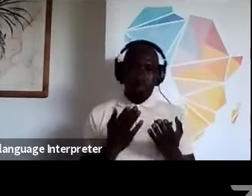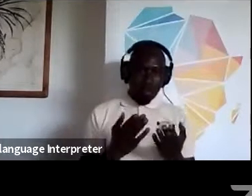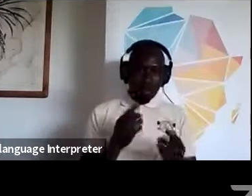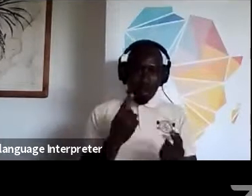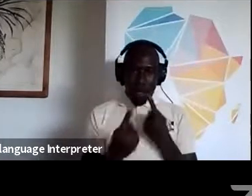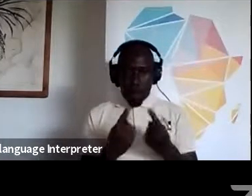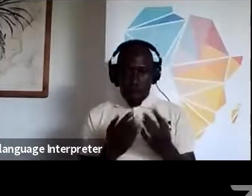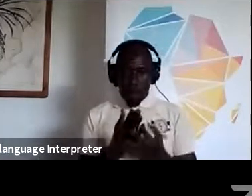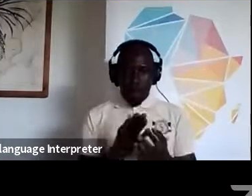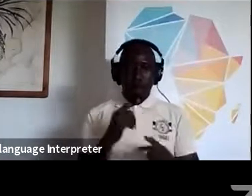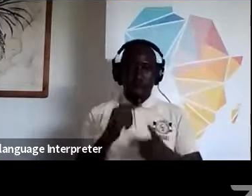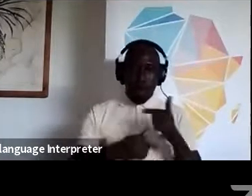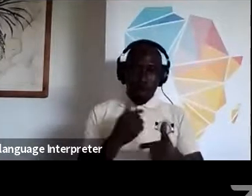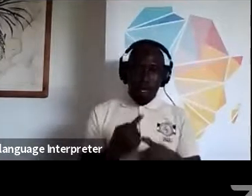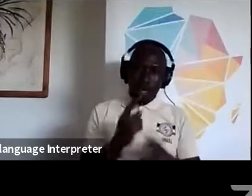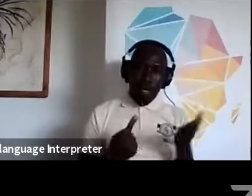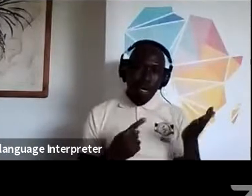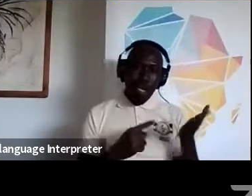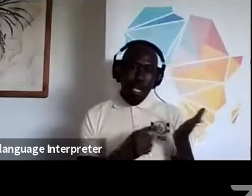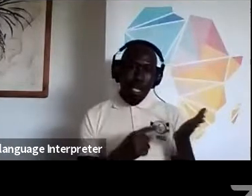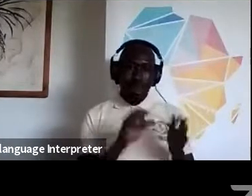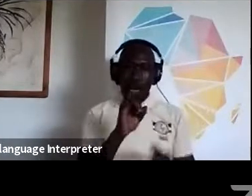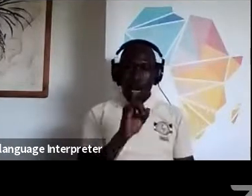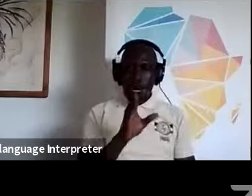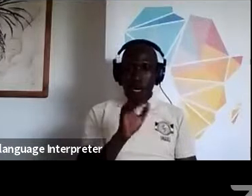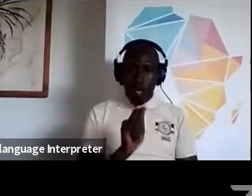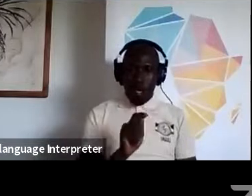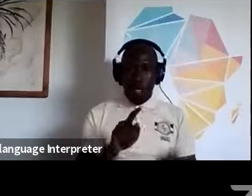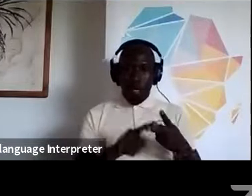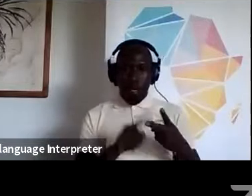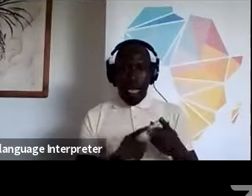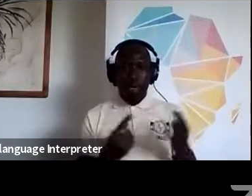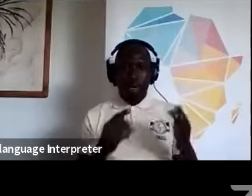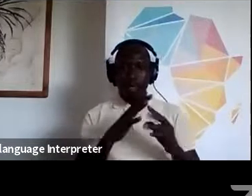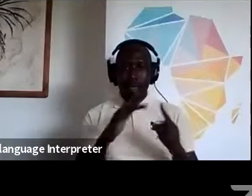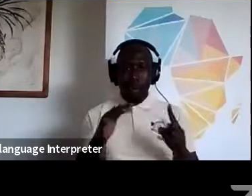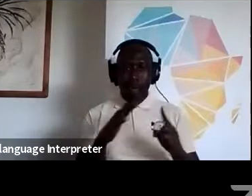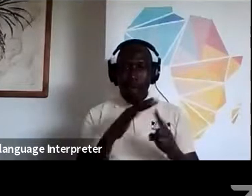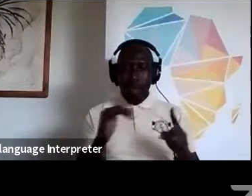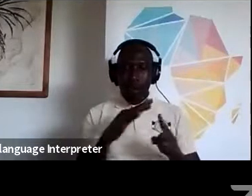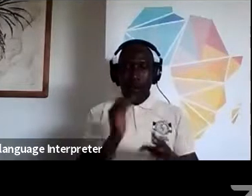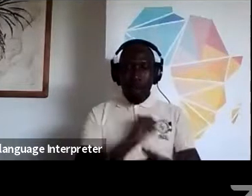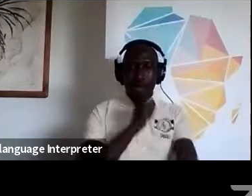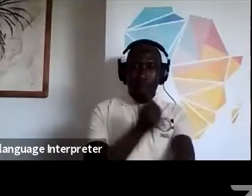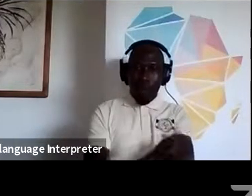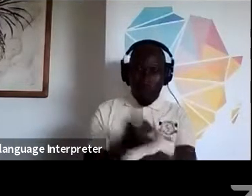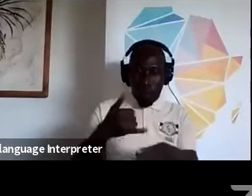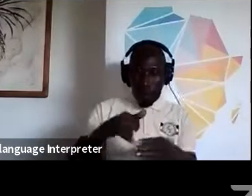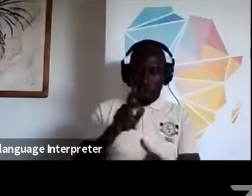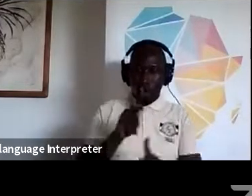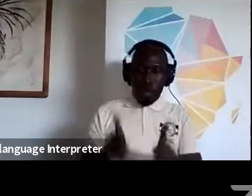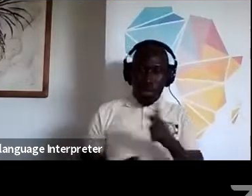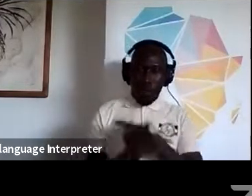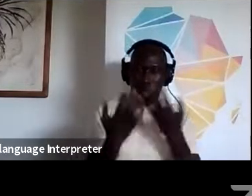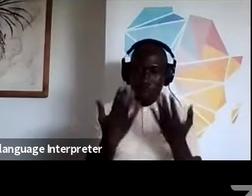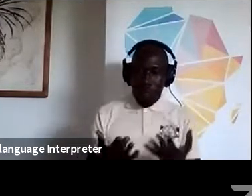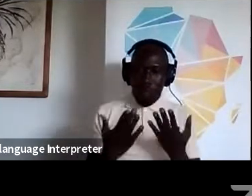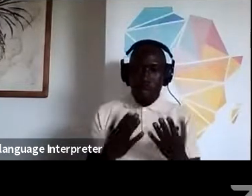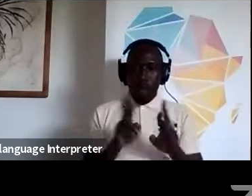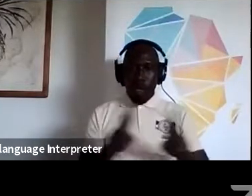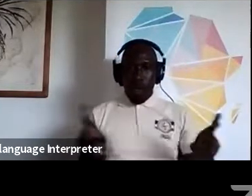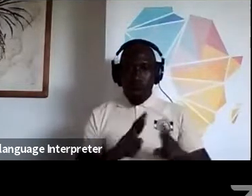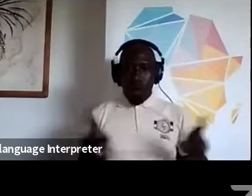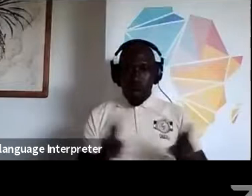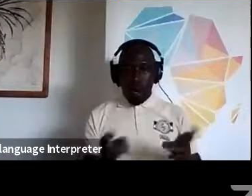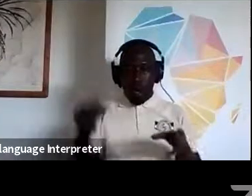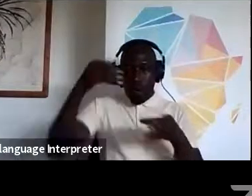say that technology, ICT, and digitalization for empowerment to include people with disabilities is already enshrined